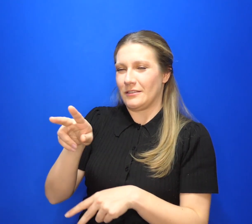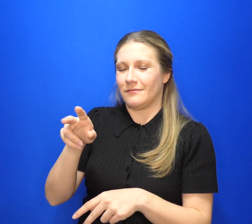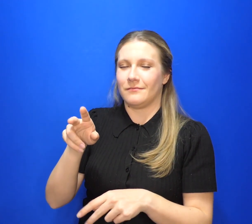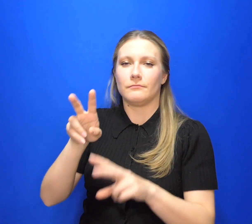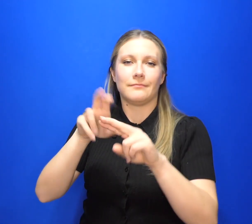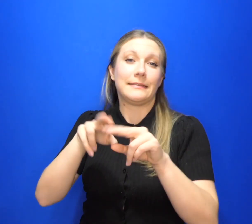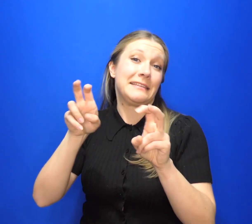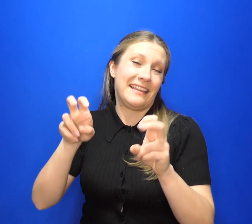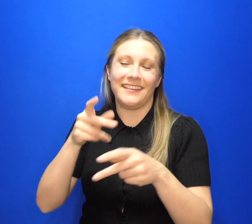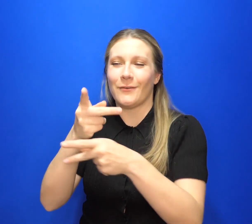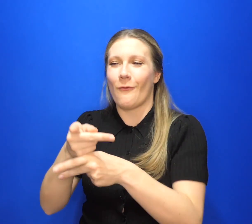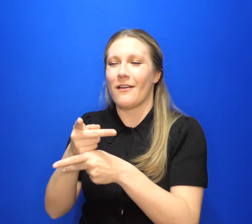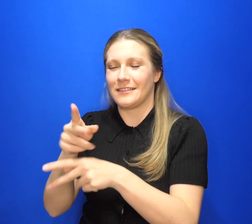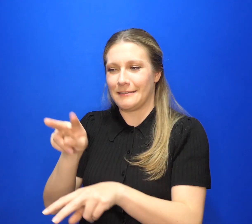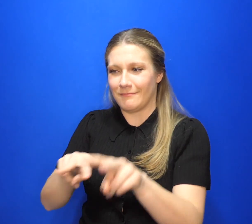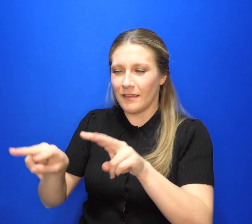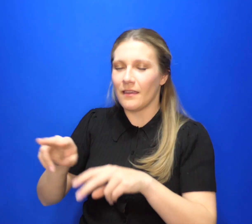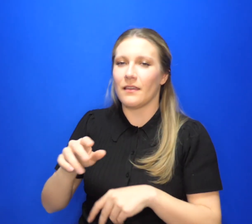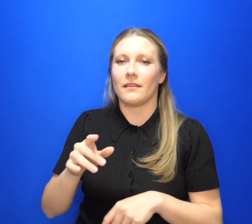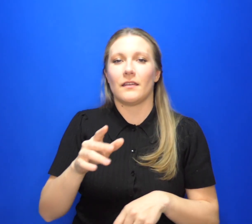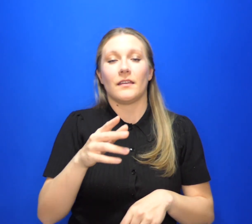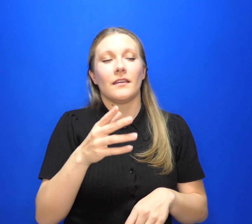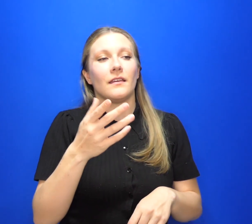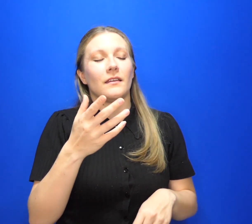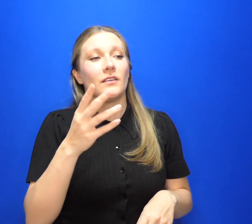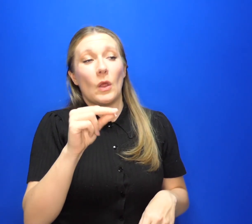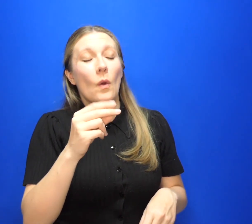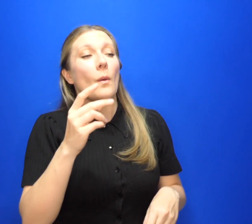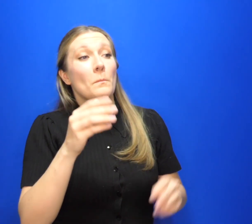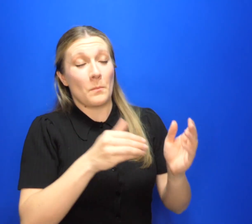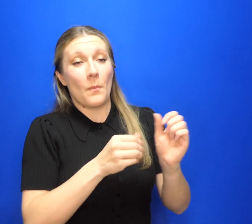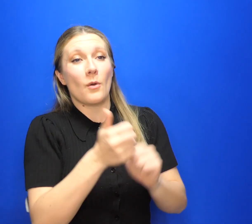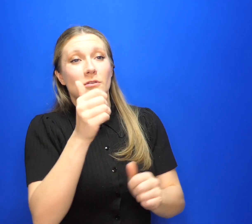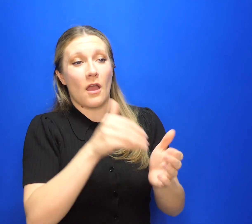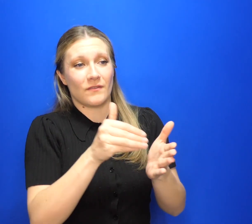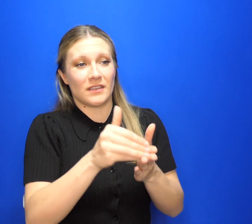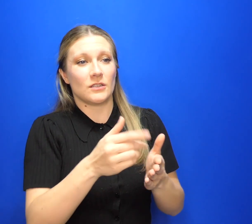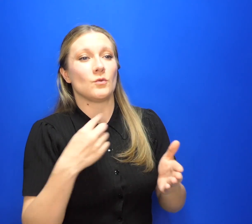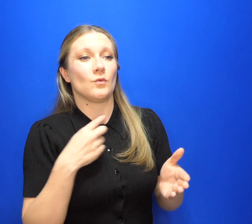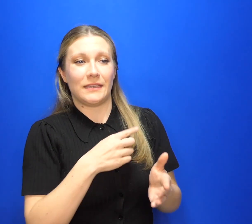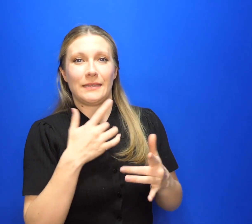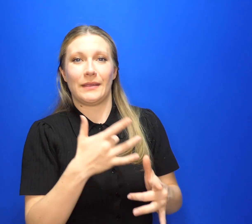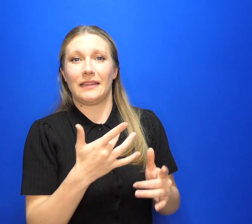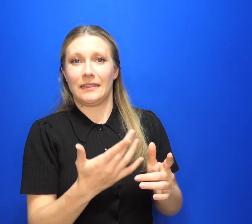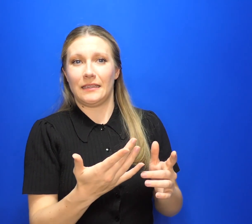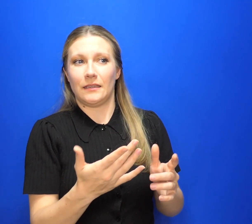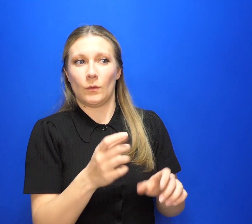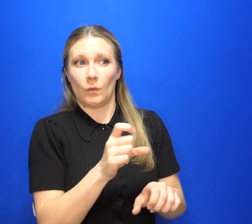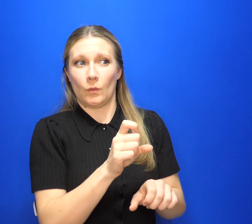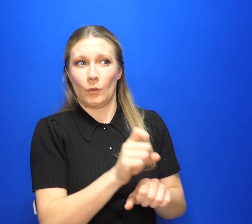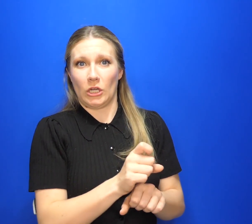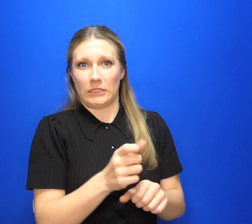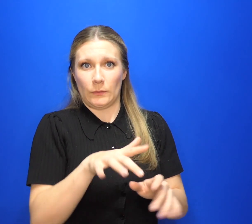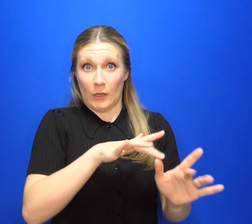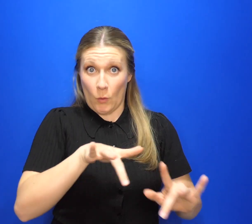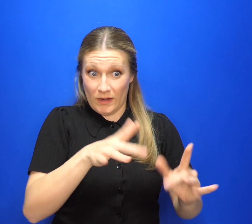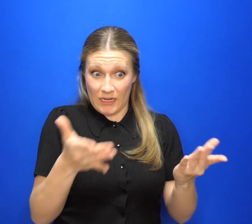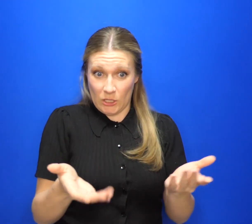most often do these more in the morning. And usually if we're getting deliveries, which I expect